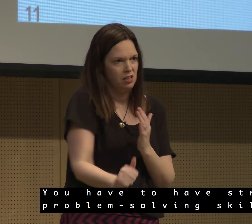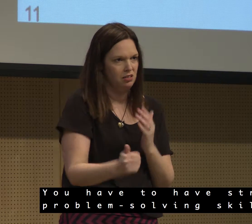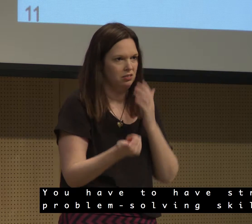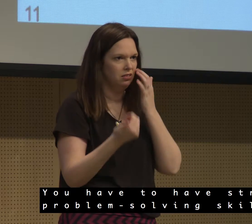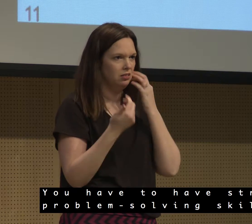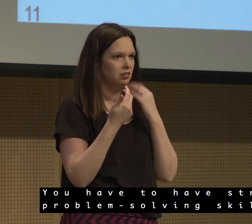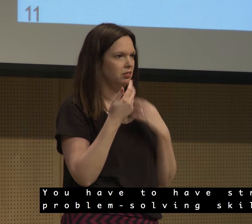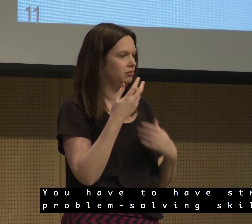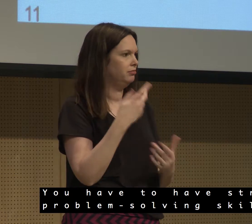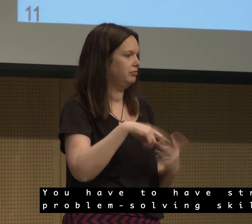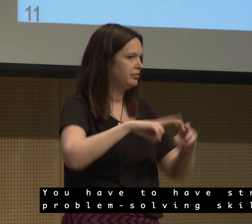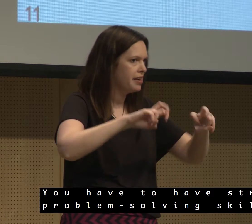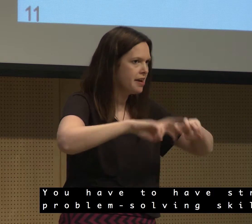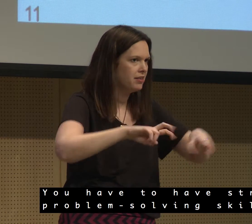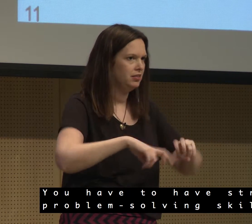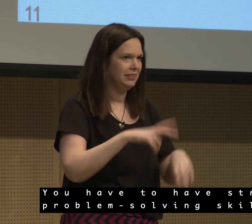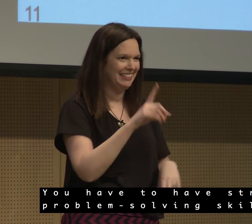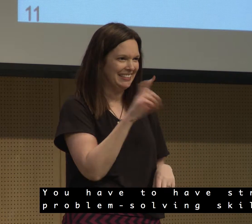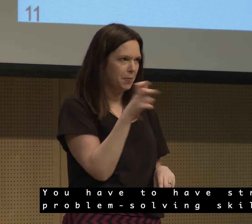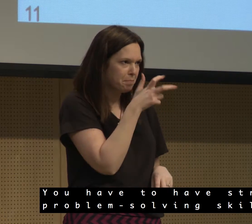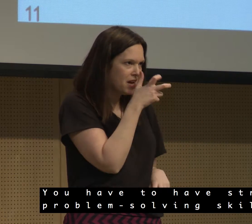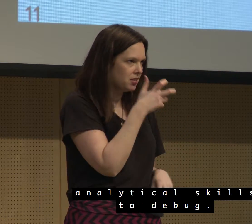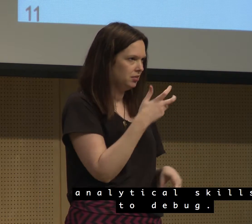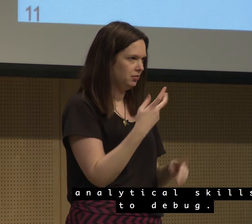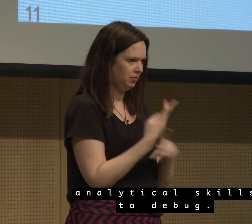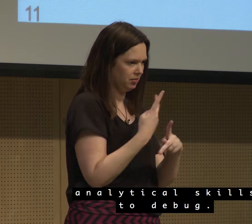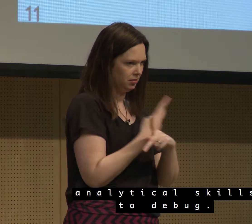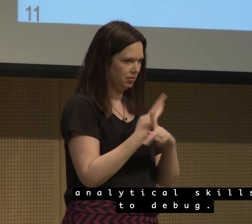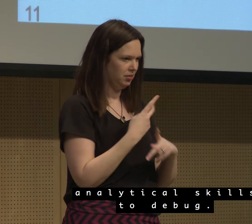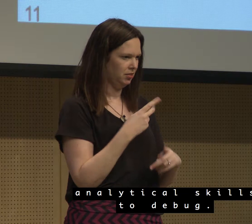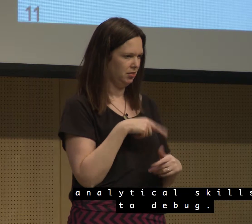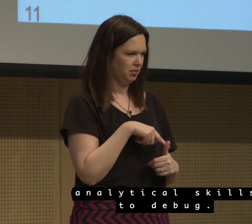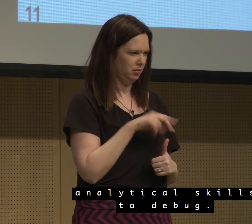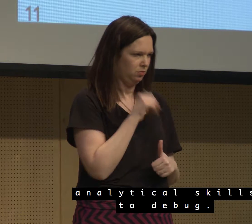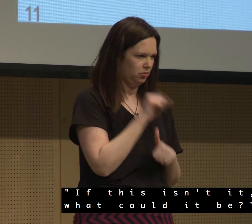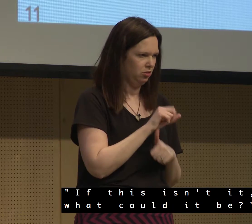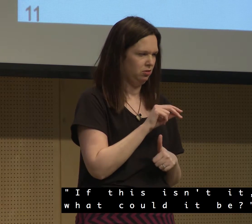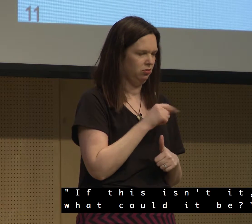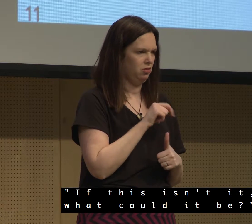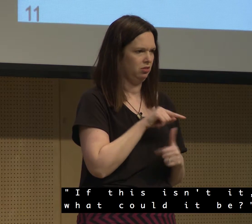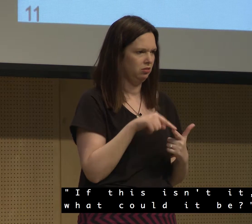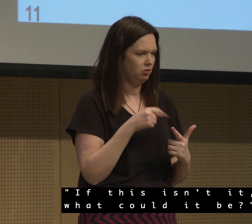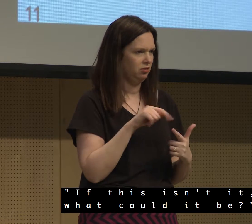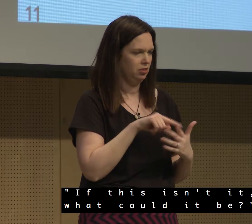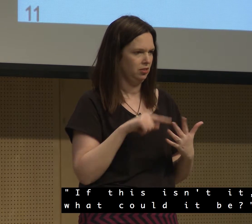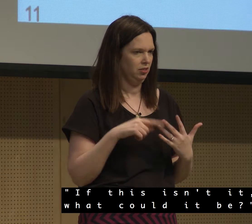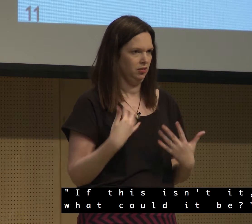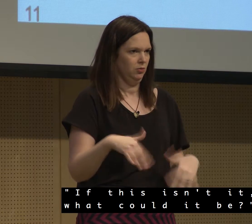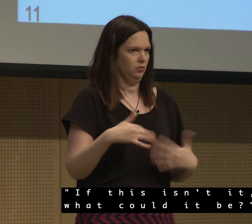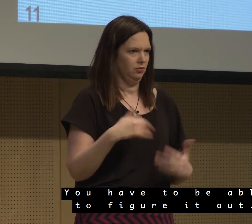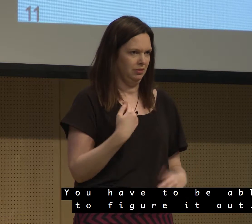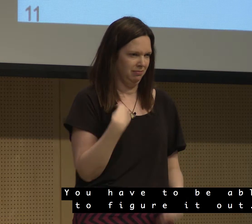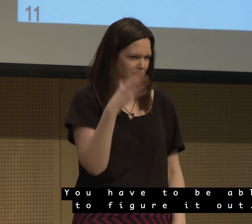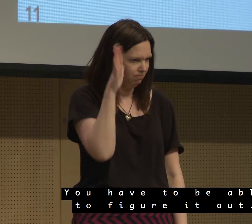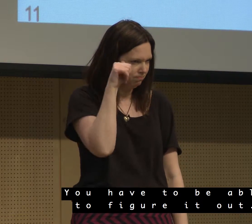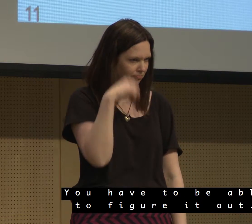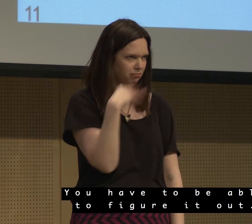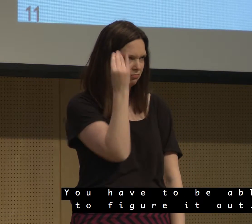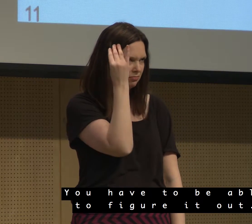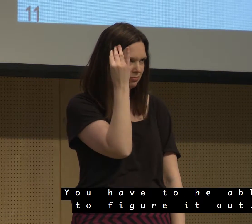You have to have strong problem-solving skills, analytical skills to debug. If this isn't it, what could it be? You have to be able to figure it